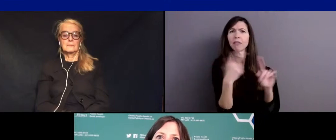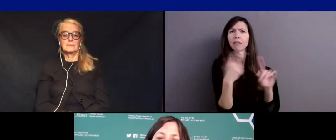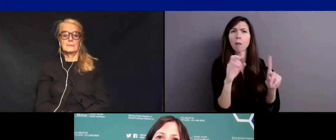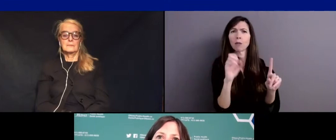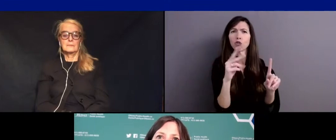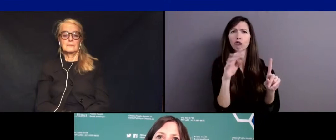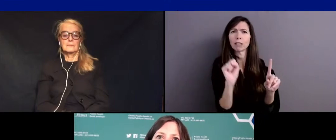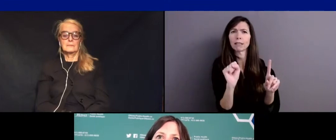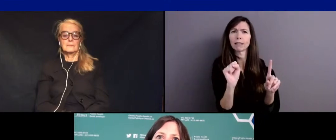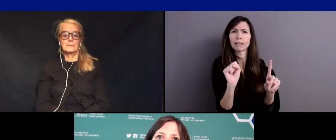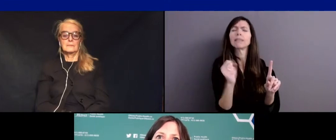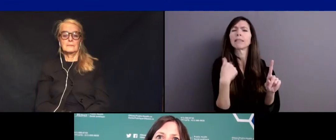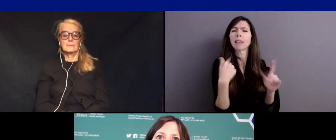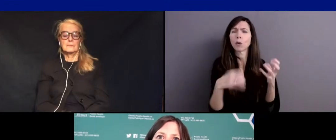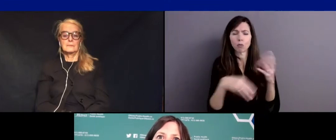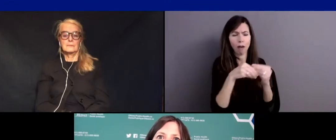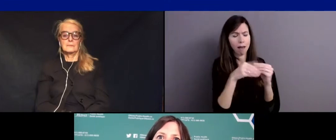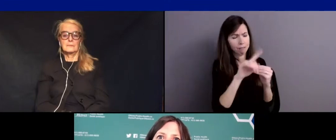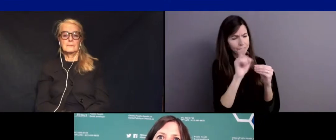know,